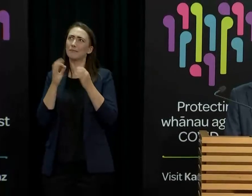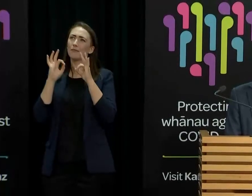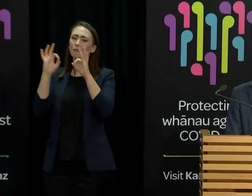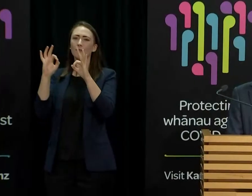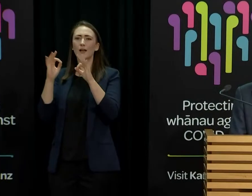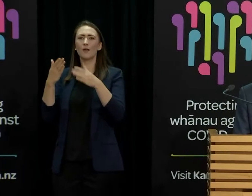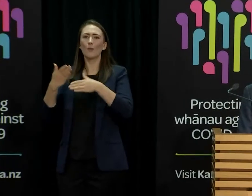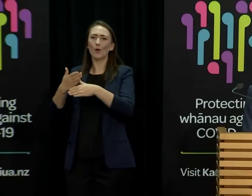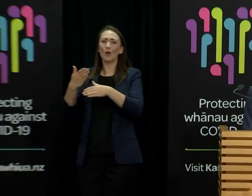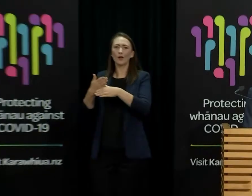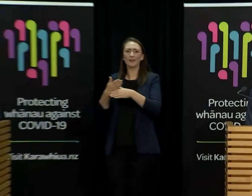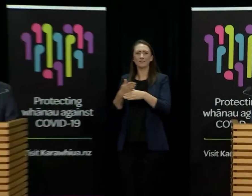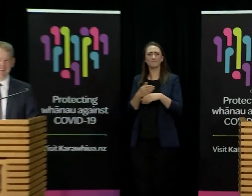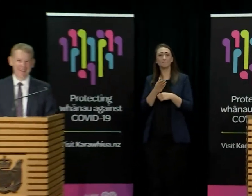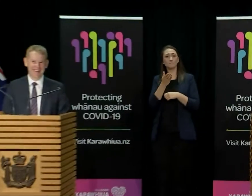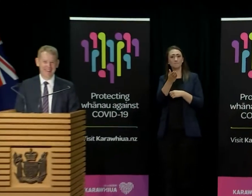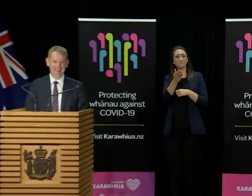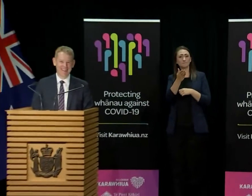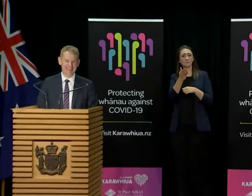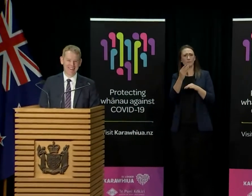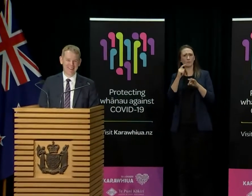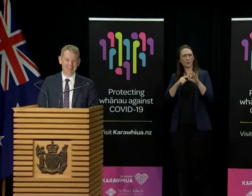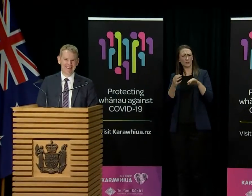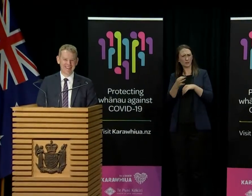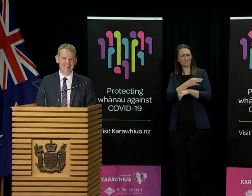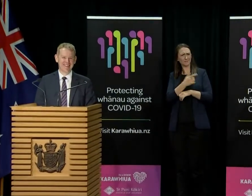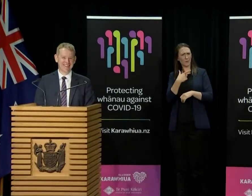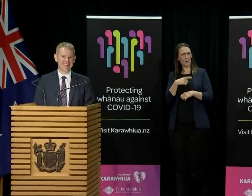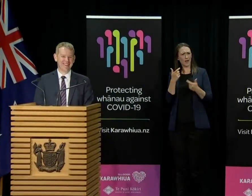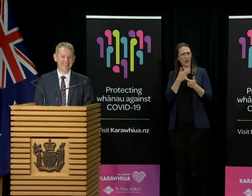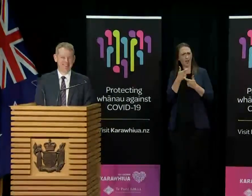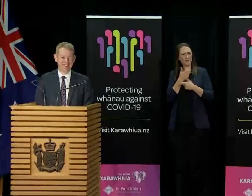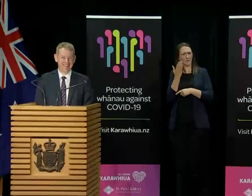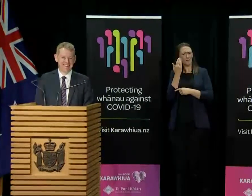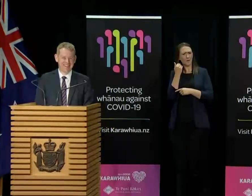laughing about was a famous quote from your colleague there.